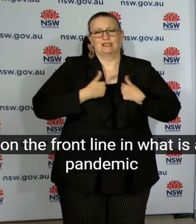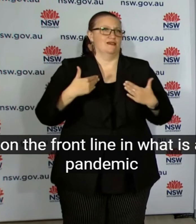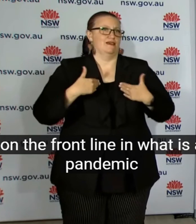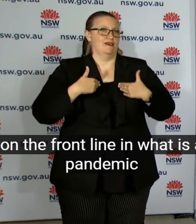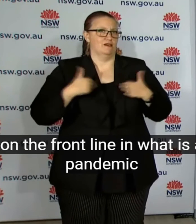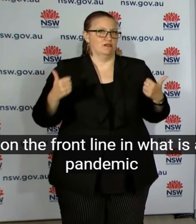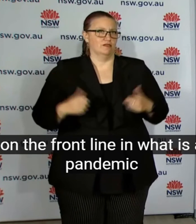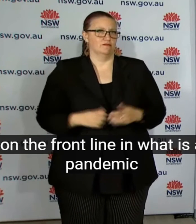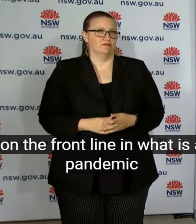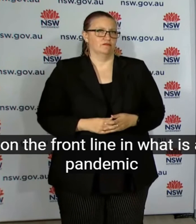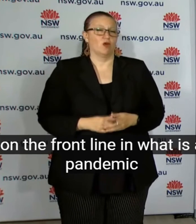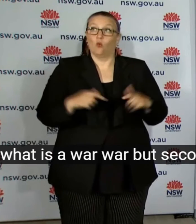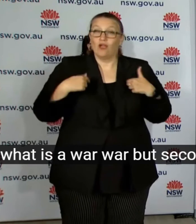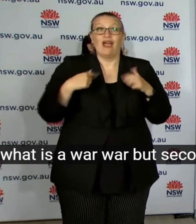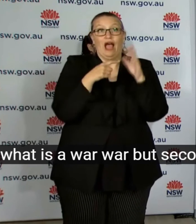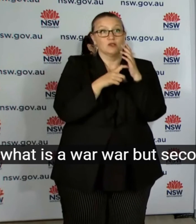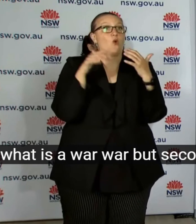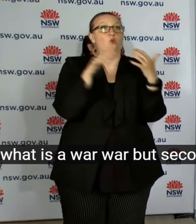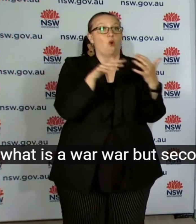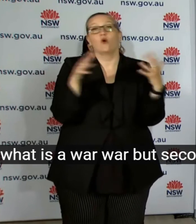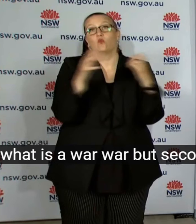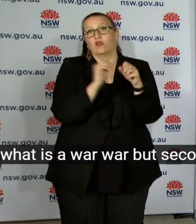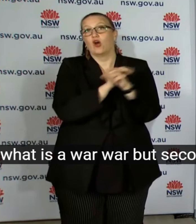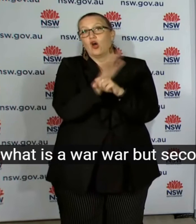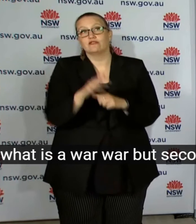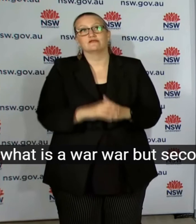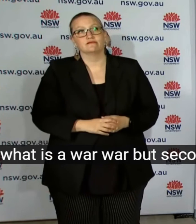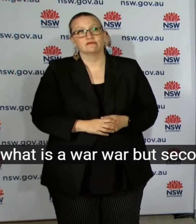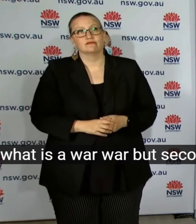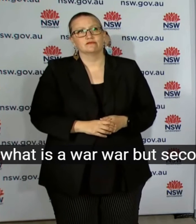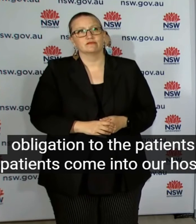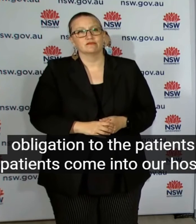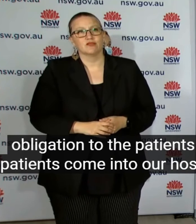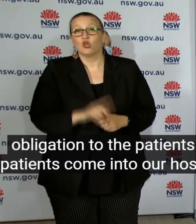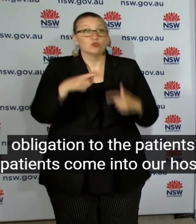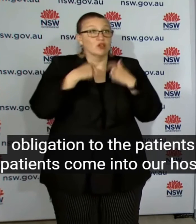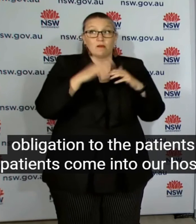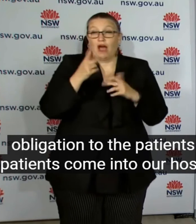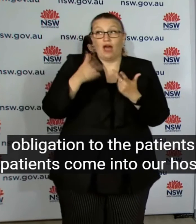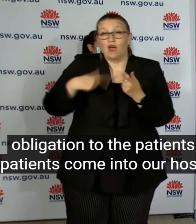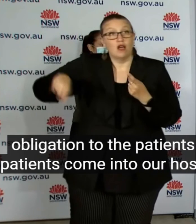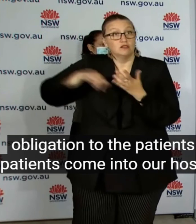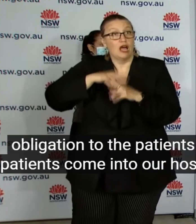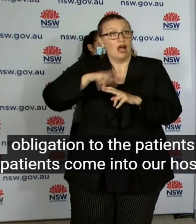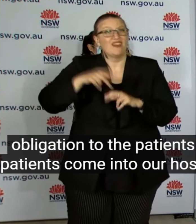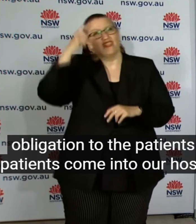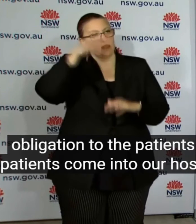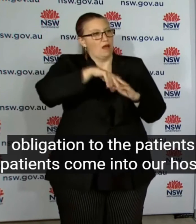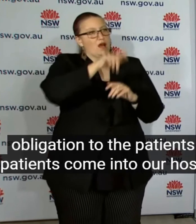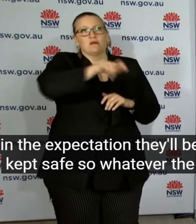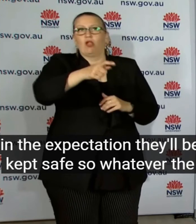to the patients. Patients come into our hospitals in the expectation that they'll be kept safe. So whatever the consequences may